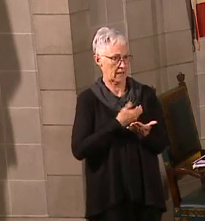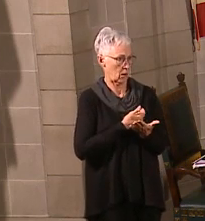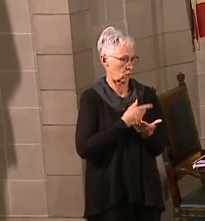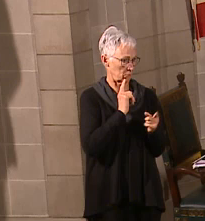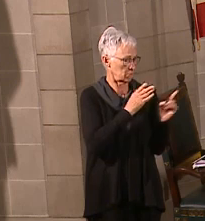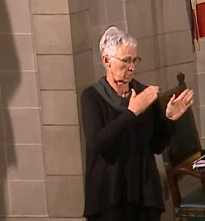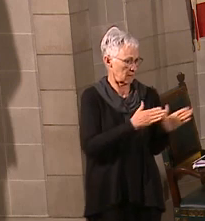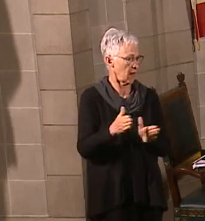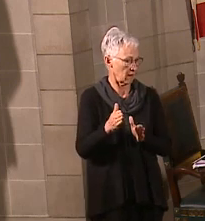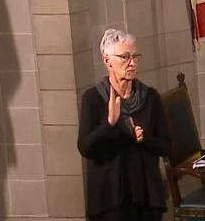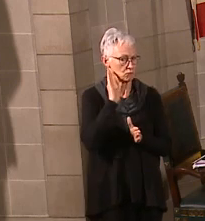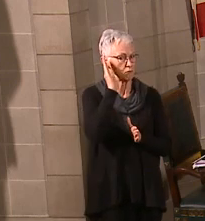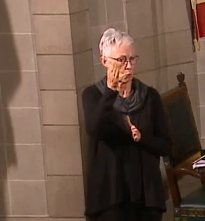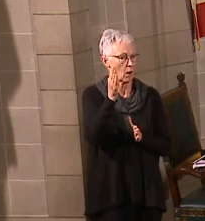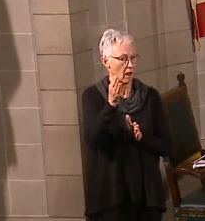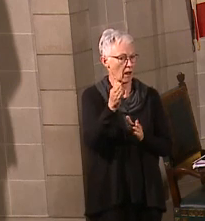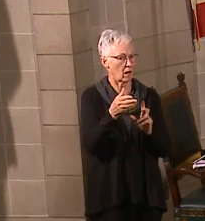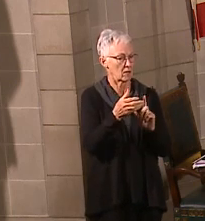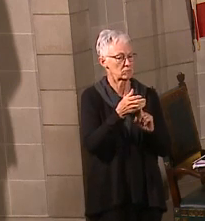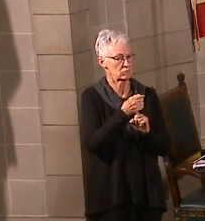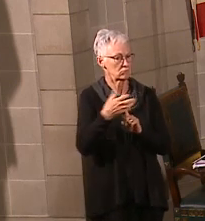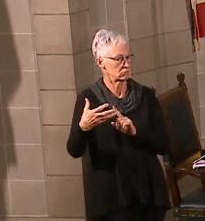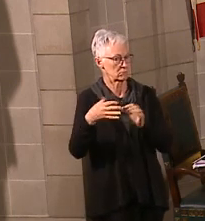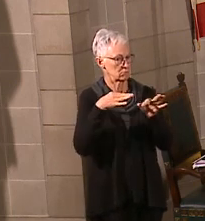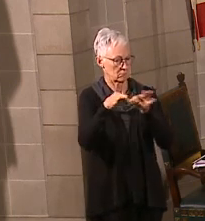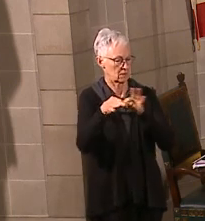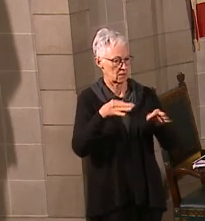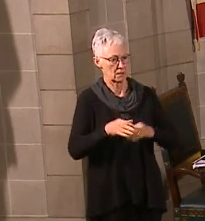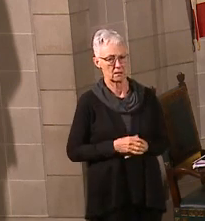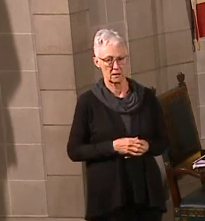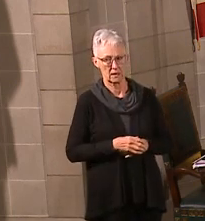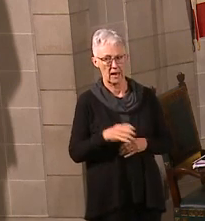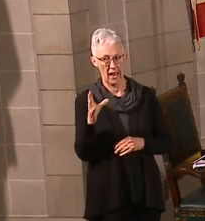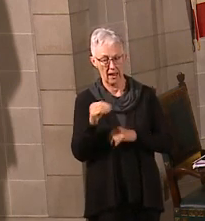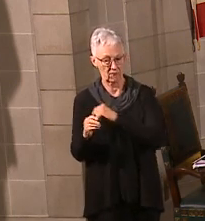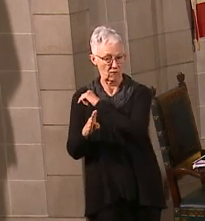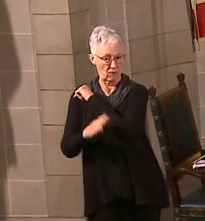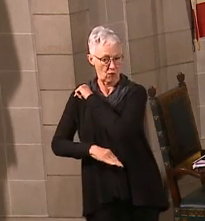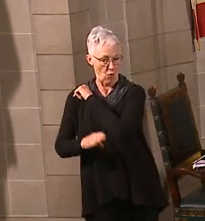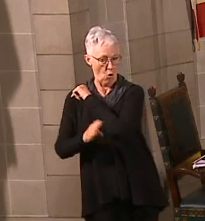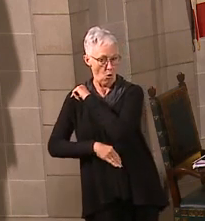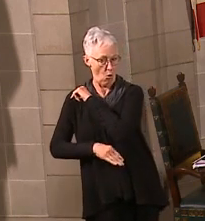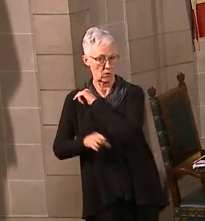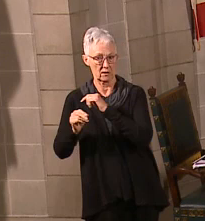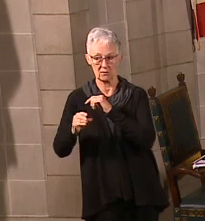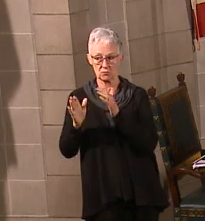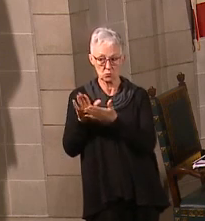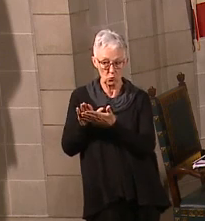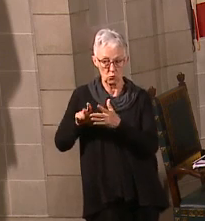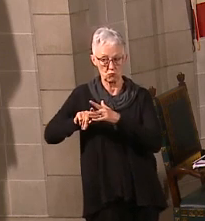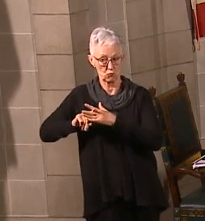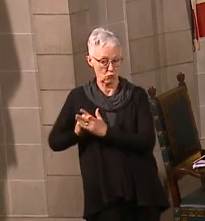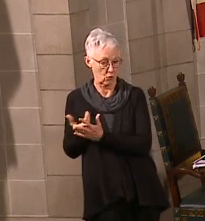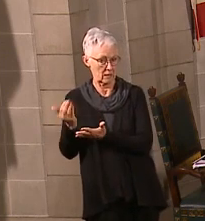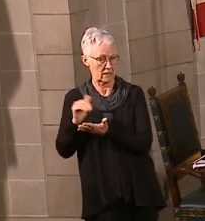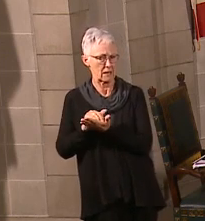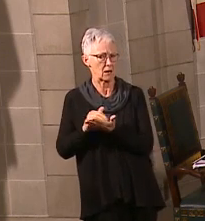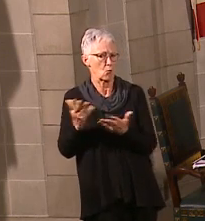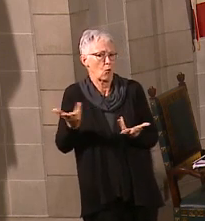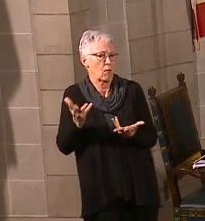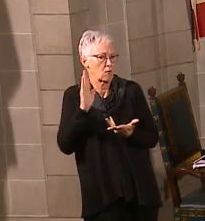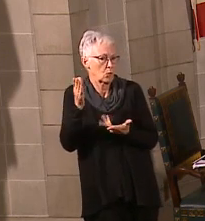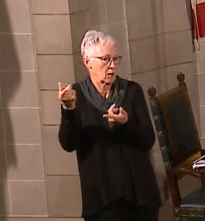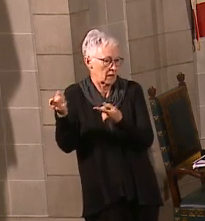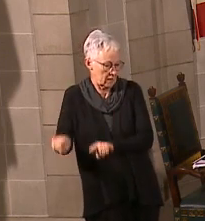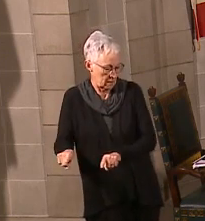given the conditions that we have. And then finally, what's fall and re-entry into a fall really look like. So first, I really want to hit on this point, and the governor hit